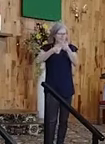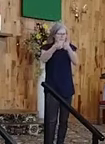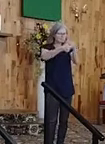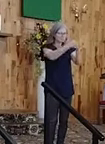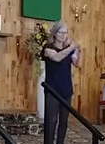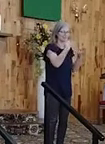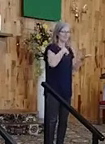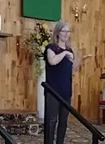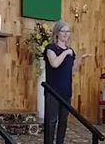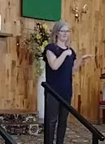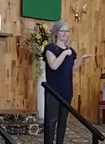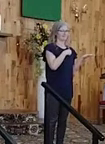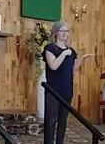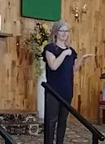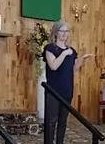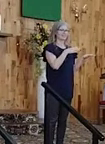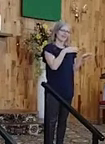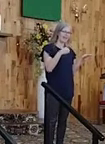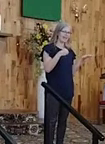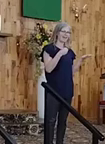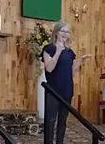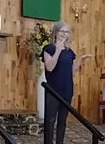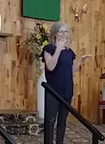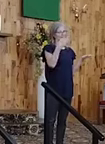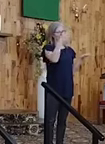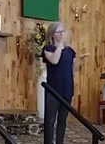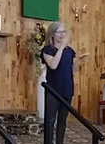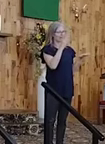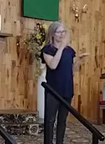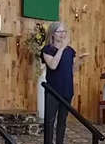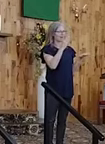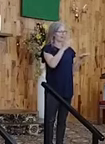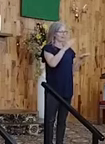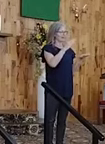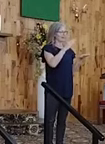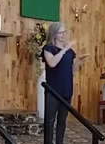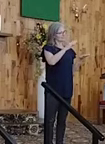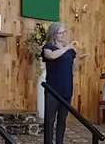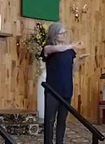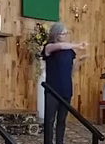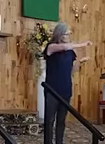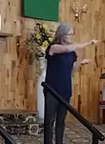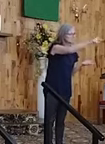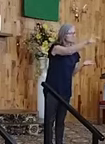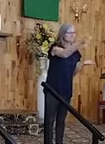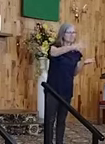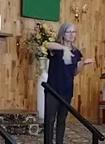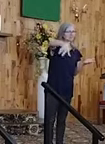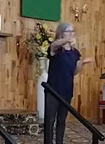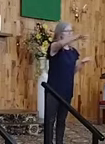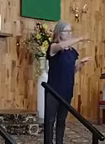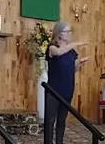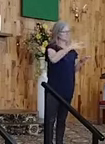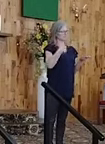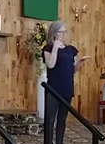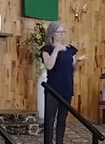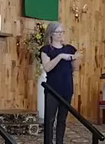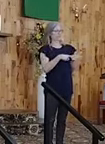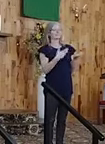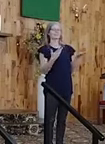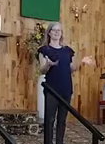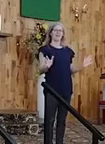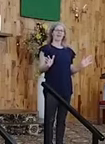us, and the God in each one of our brothers and sisters, Then